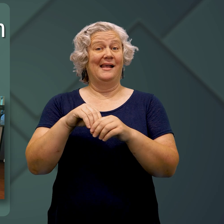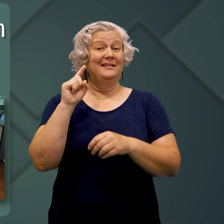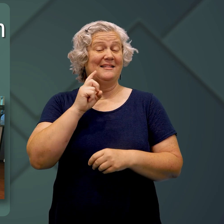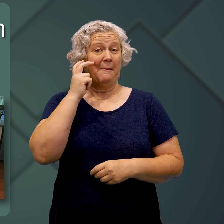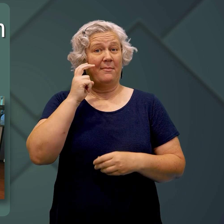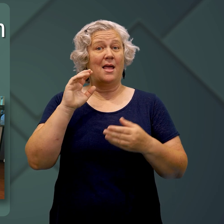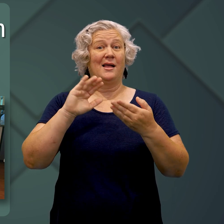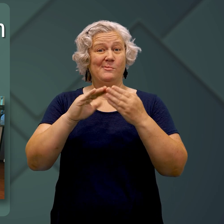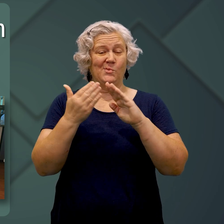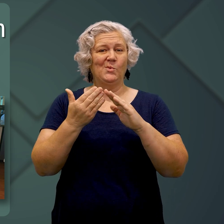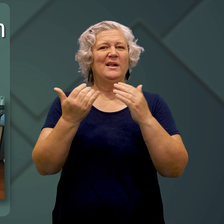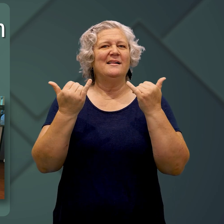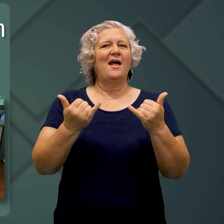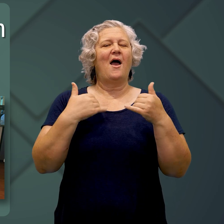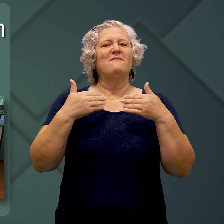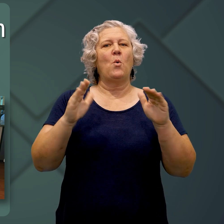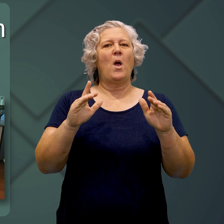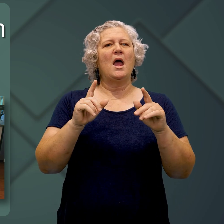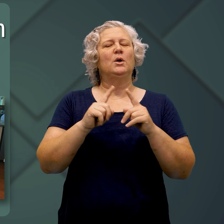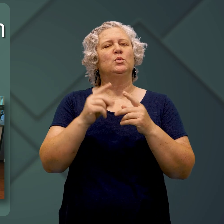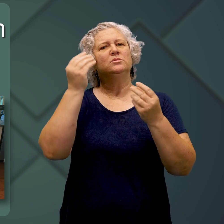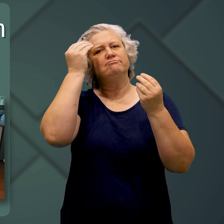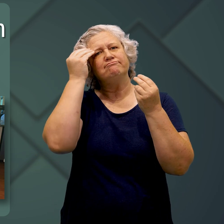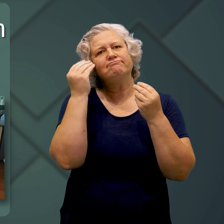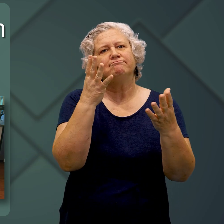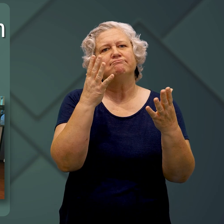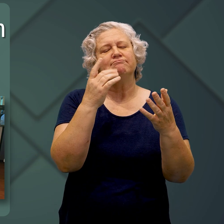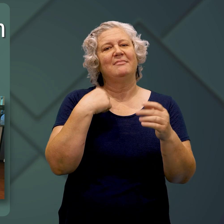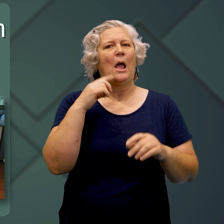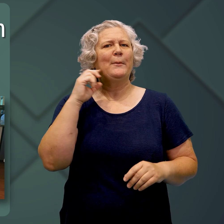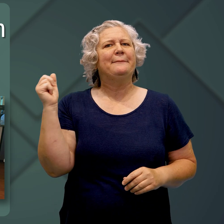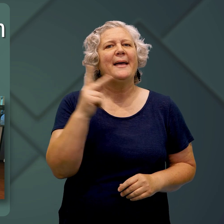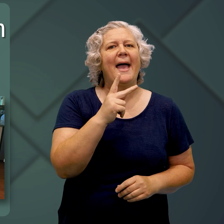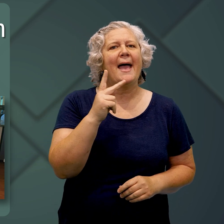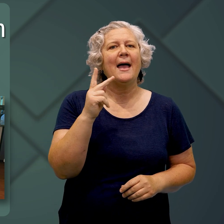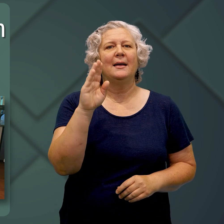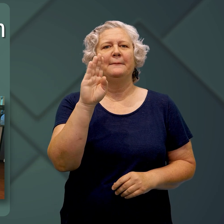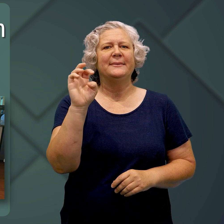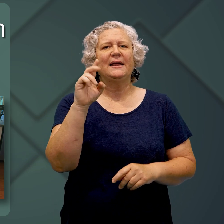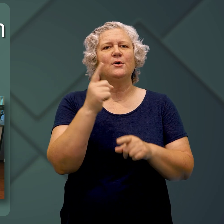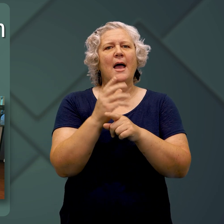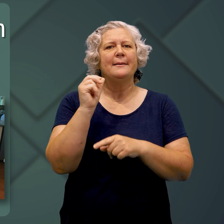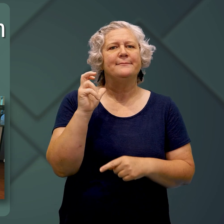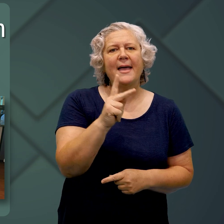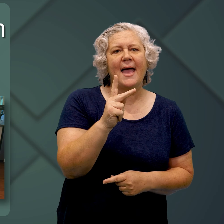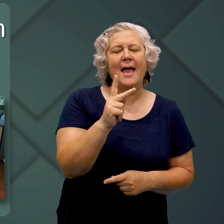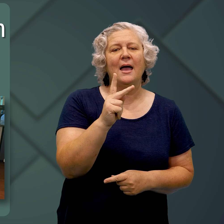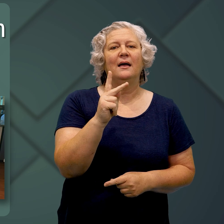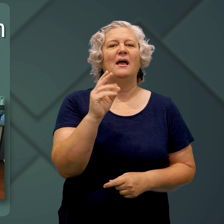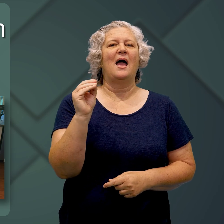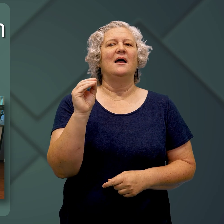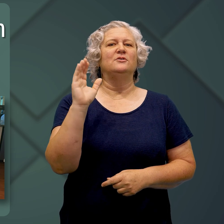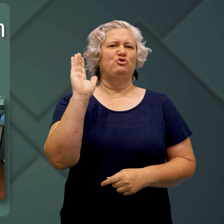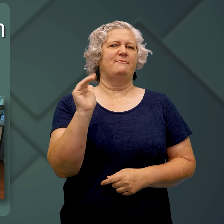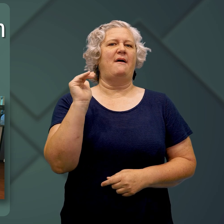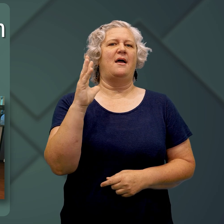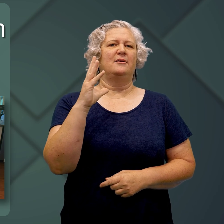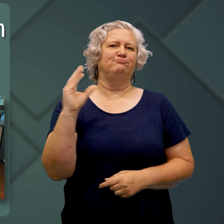In the deafblind community, we now have ways to convey we'll be right back or that we're